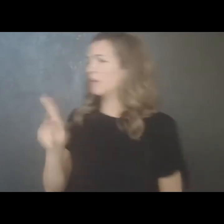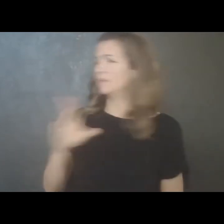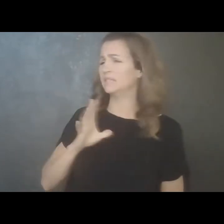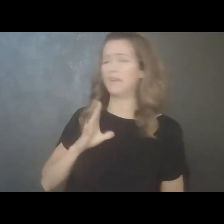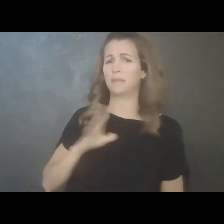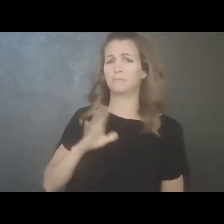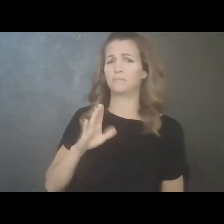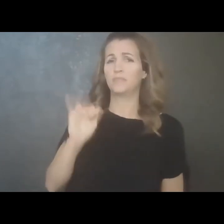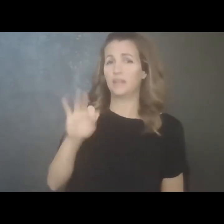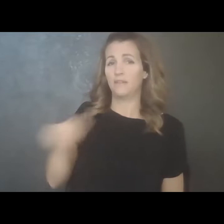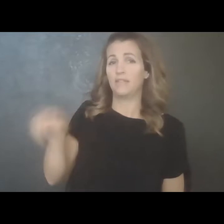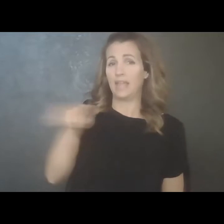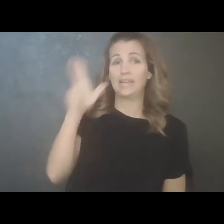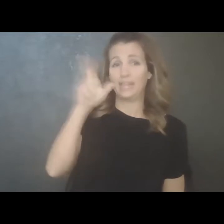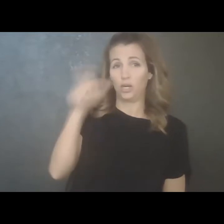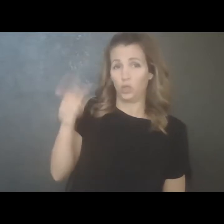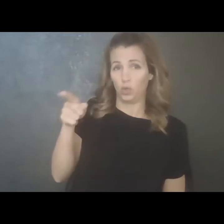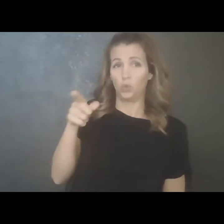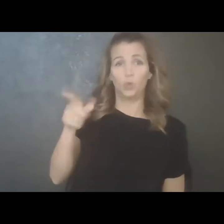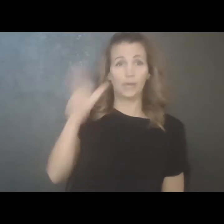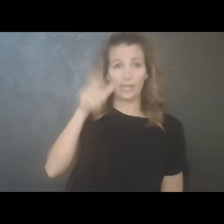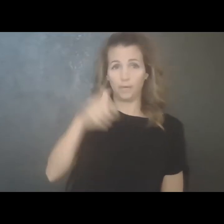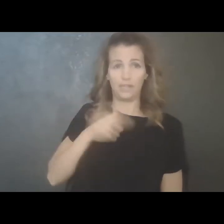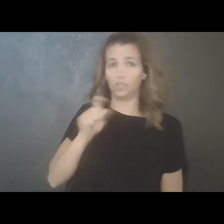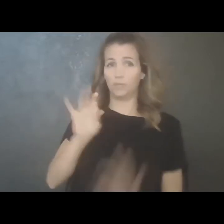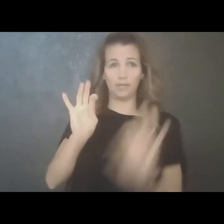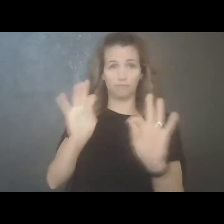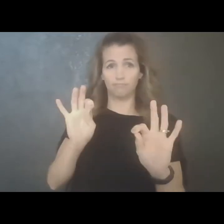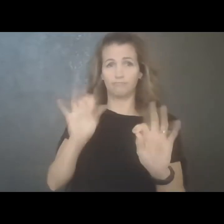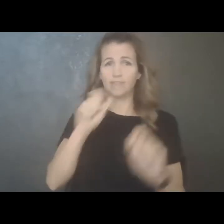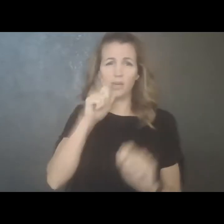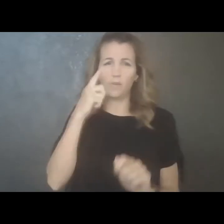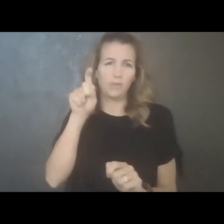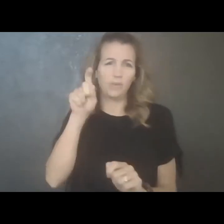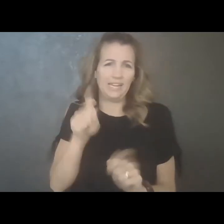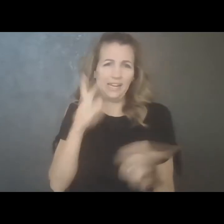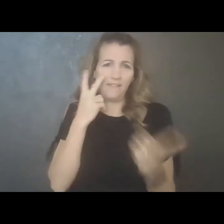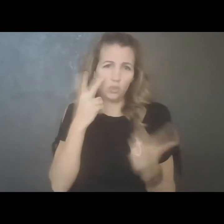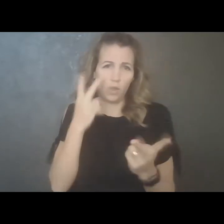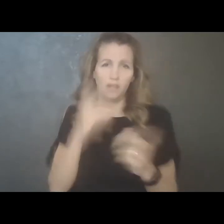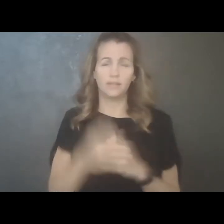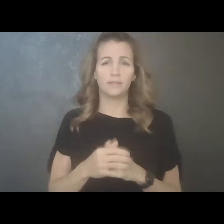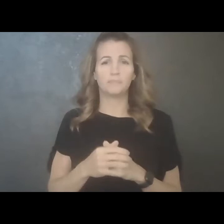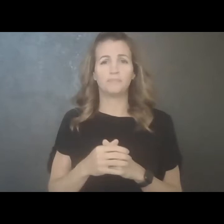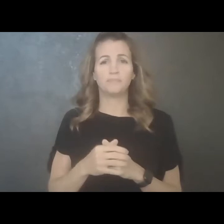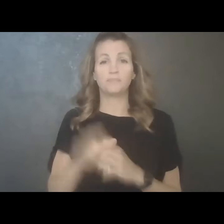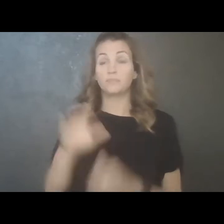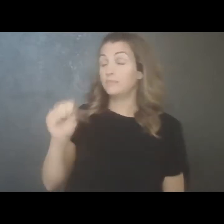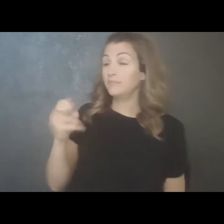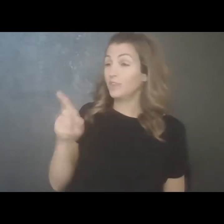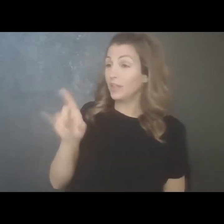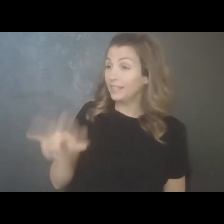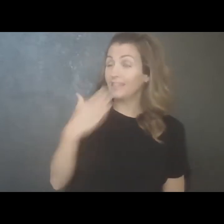as long as they could hear you and you could hear me, everything should be fine, because I don't think you need a visual for this one. So Ashley, thank you so much for